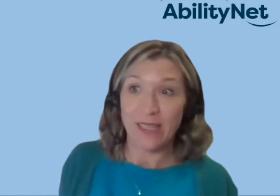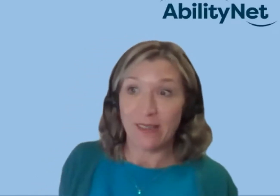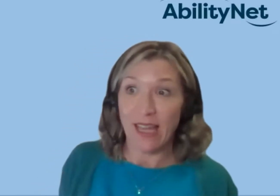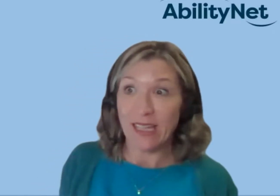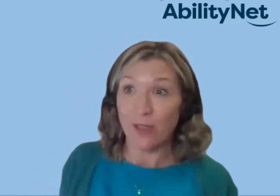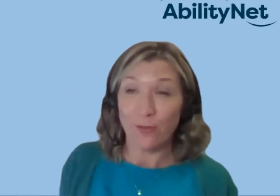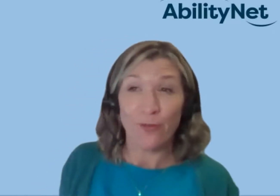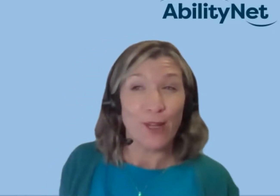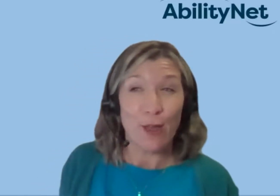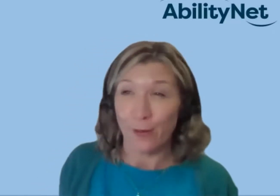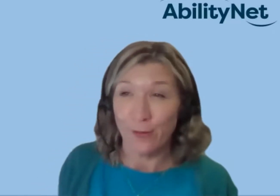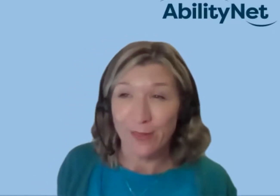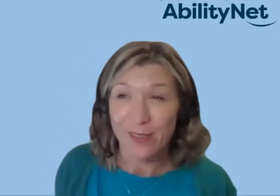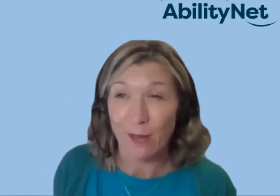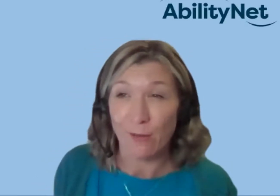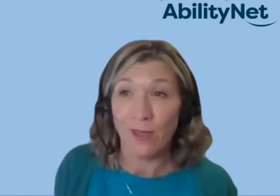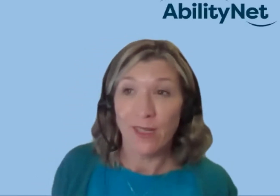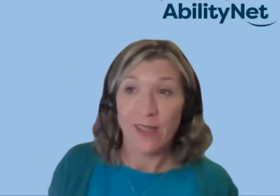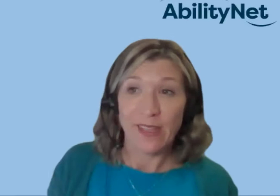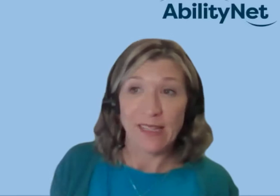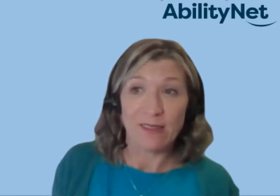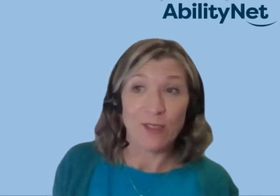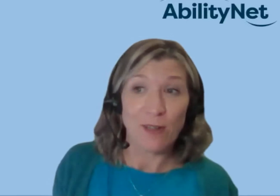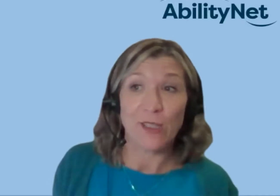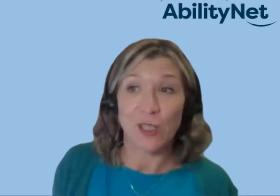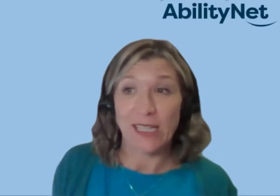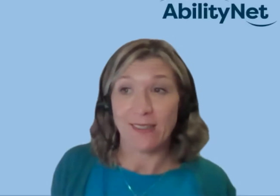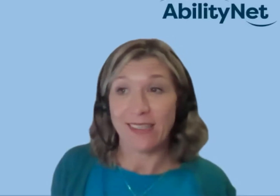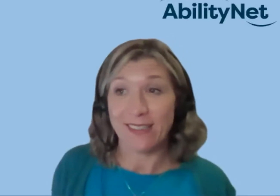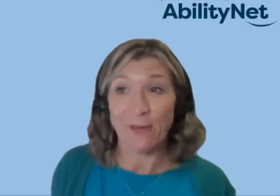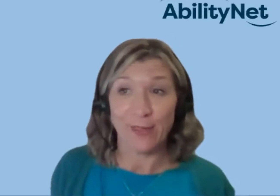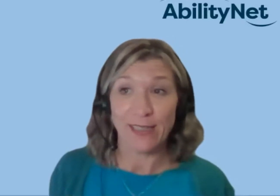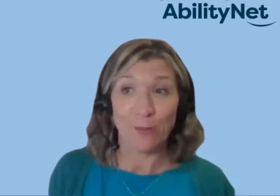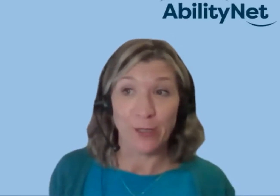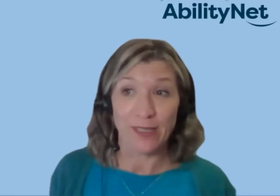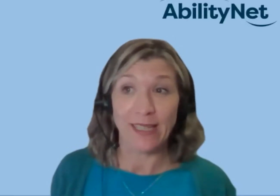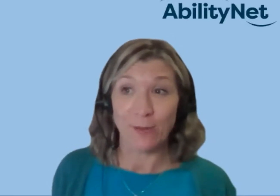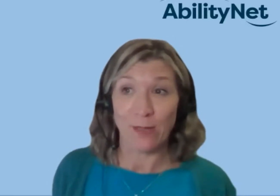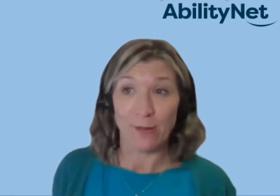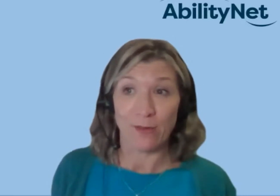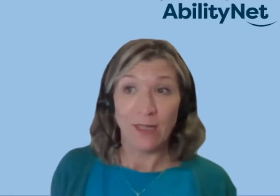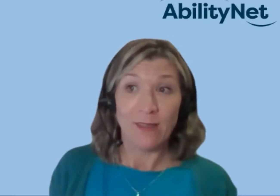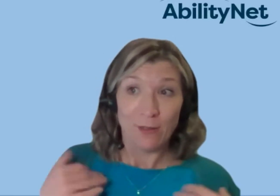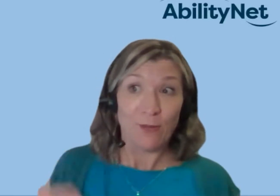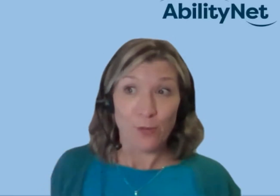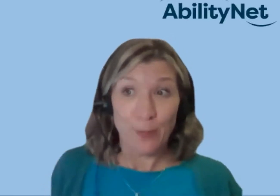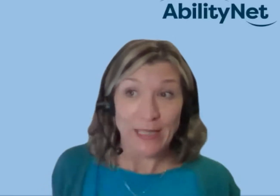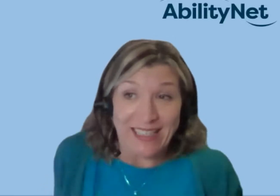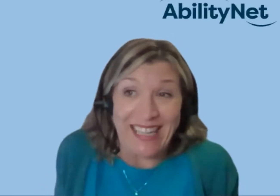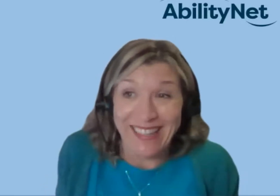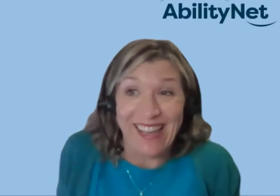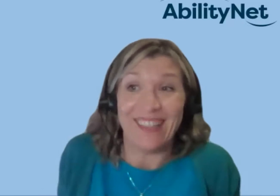come in and you've flown. So that strategy is definitely working out well